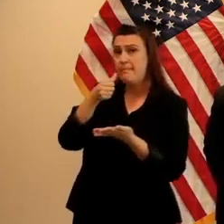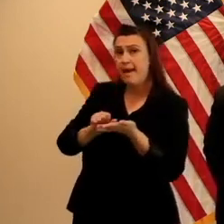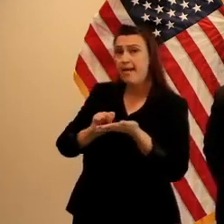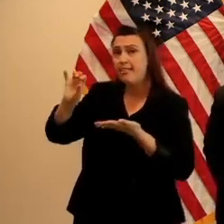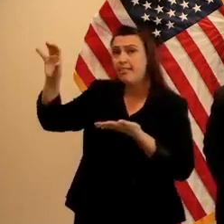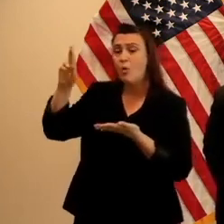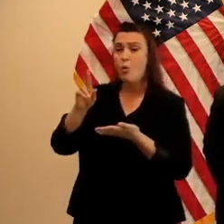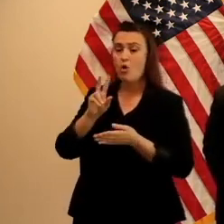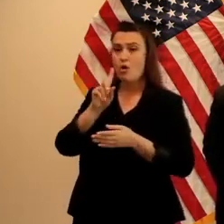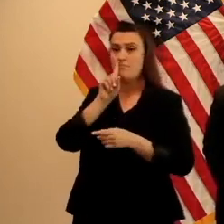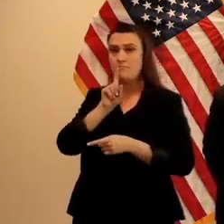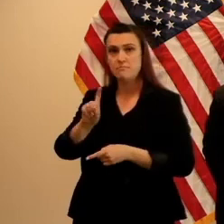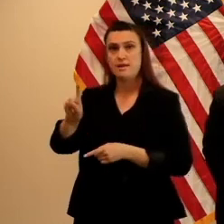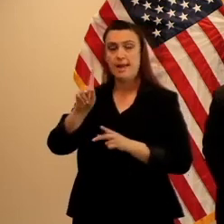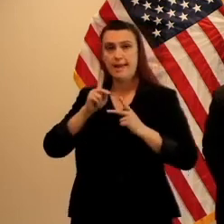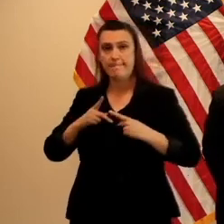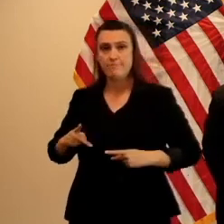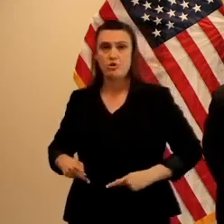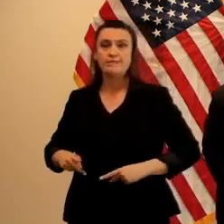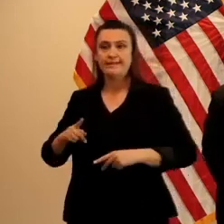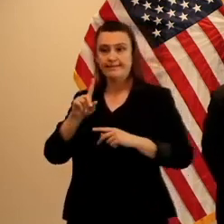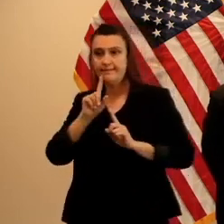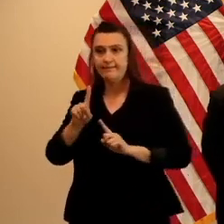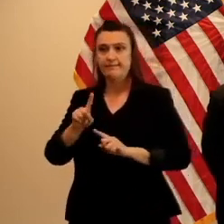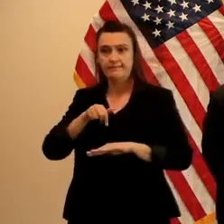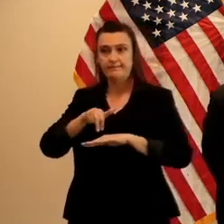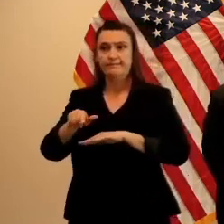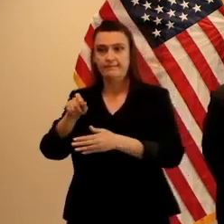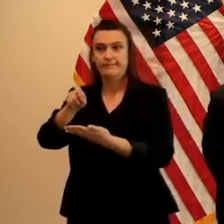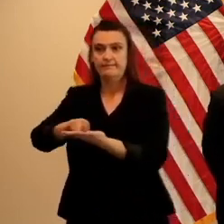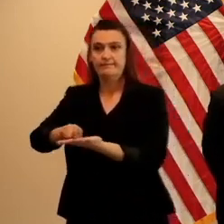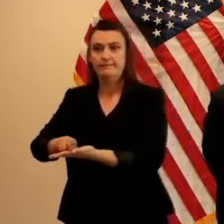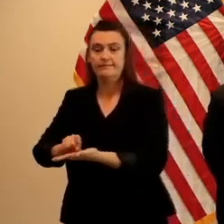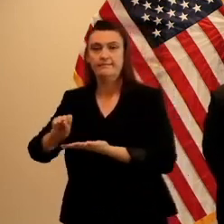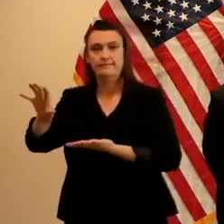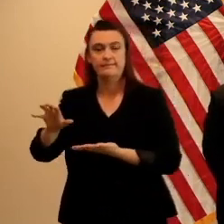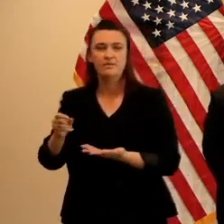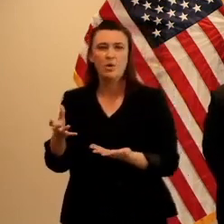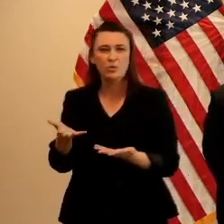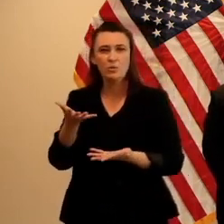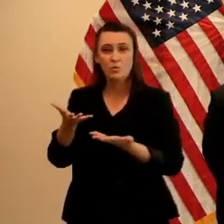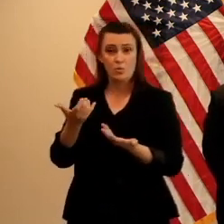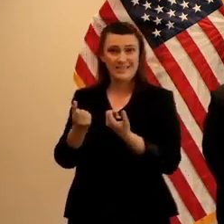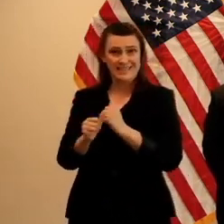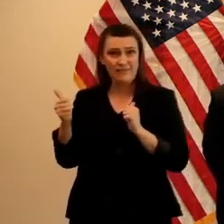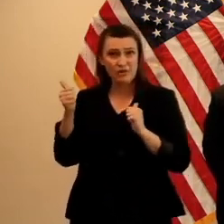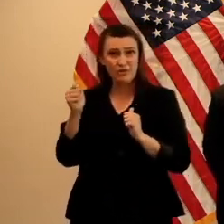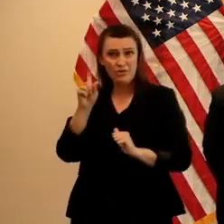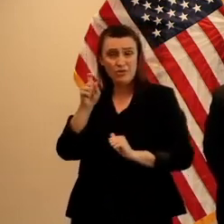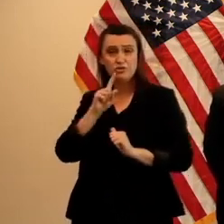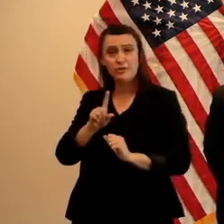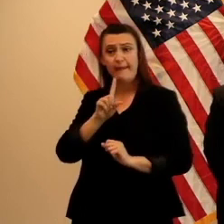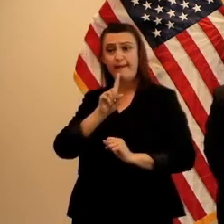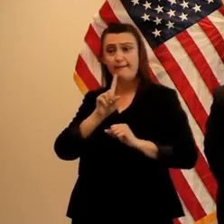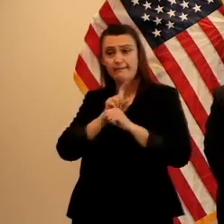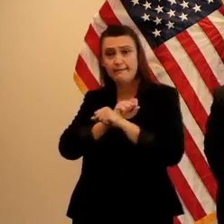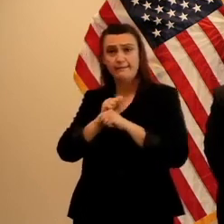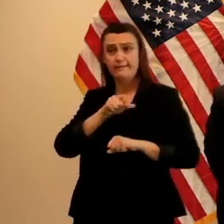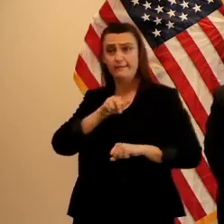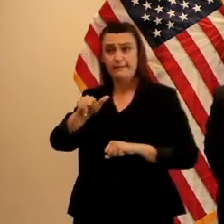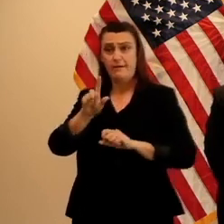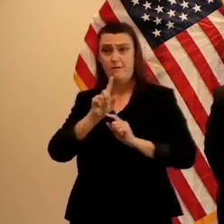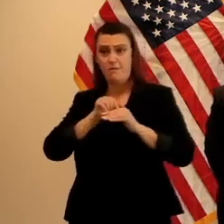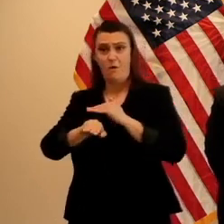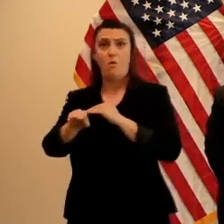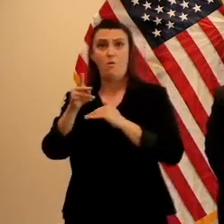person. In your opinion, medical opinion, what is the safer option for them? Should they be going out to the polls on election day later this